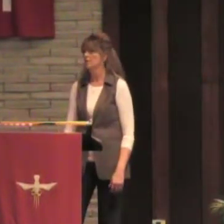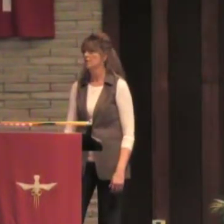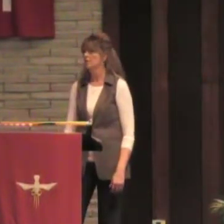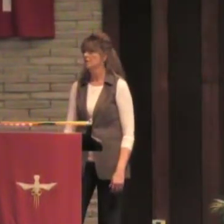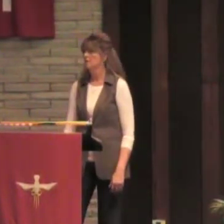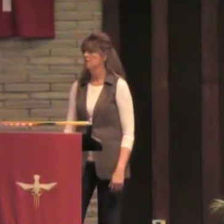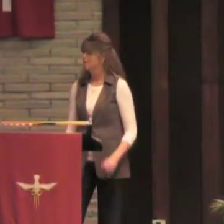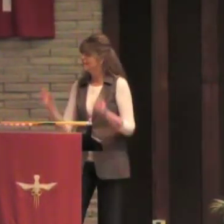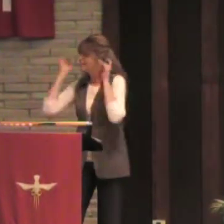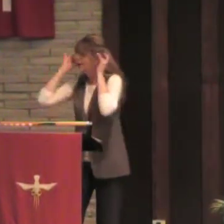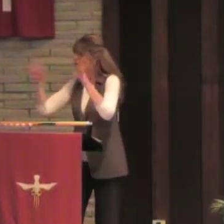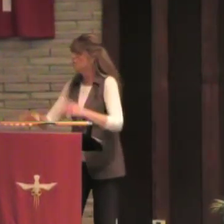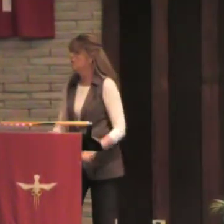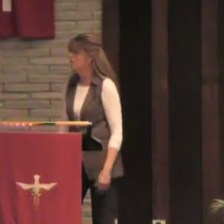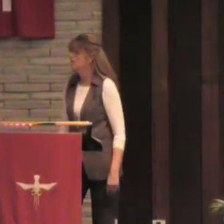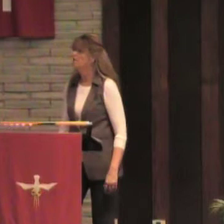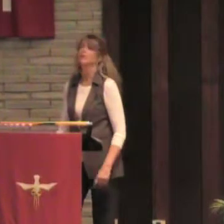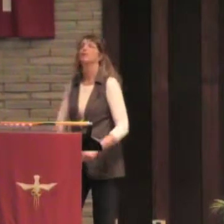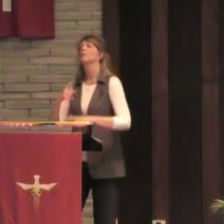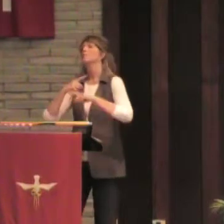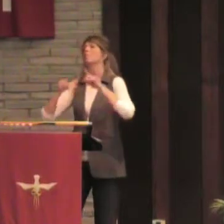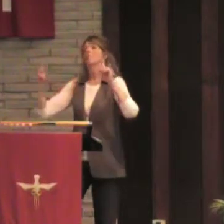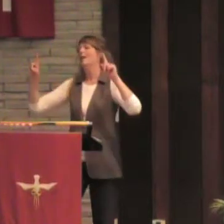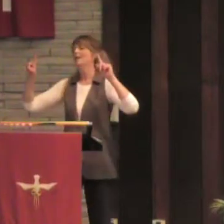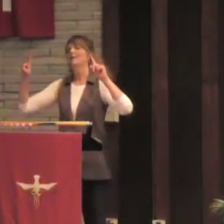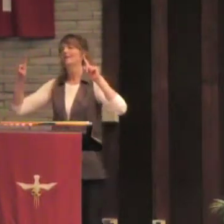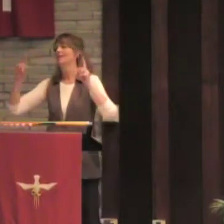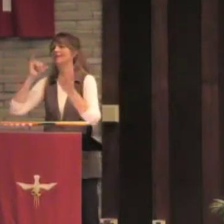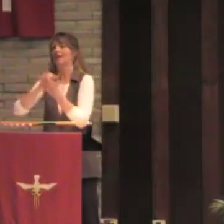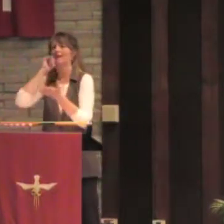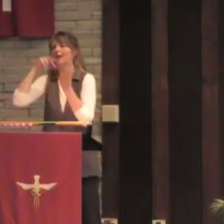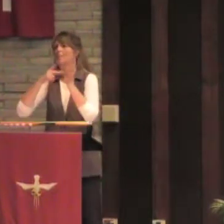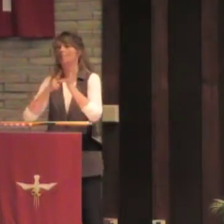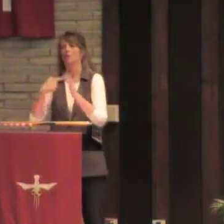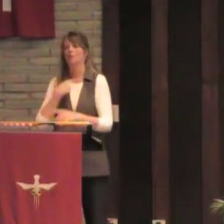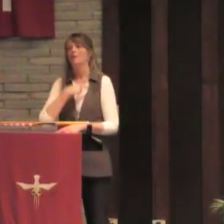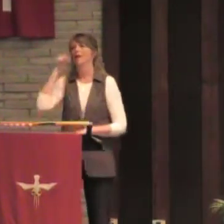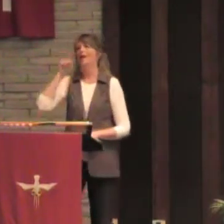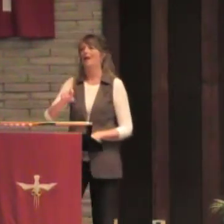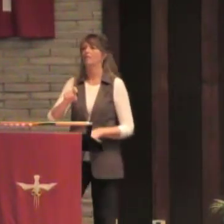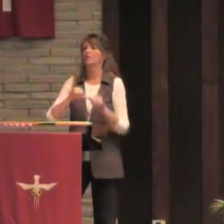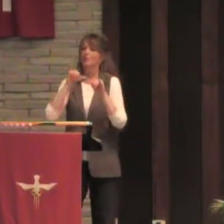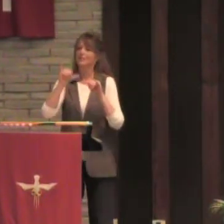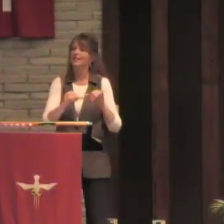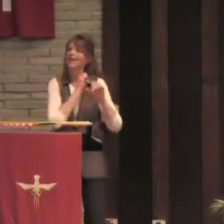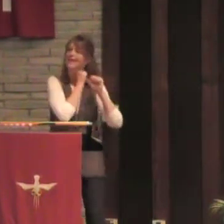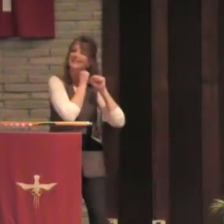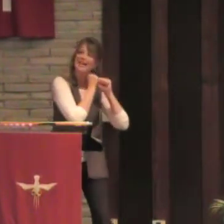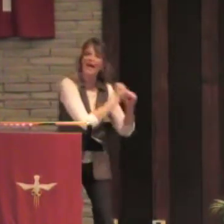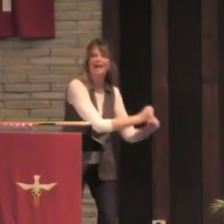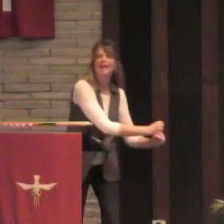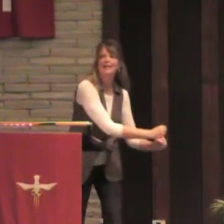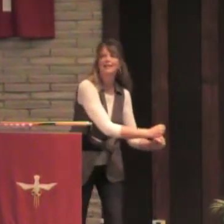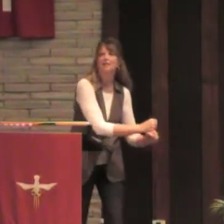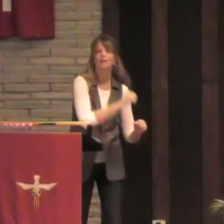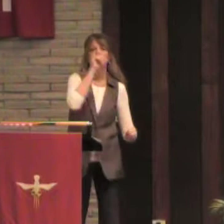abused, and that's horrible. But that doesn't mean that we have to